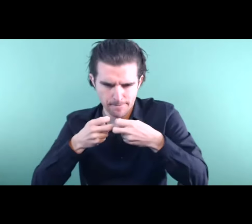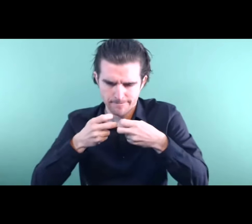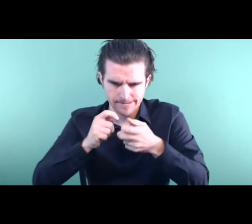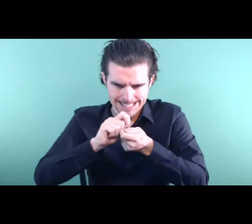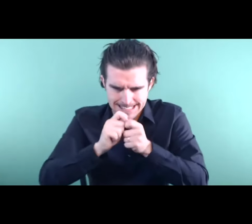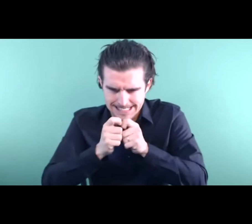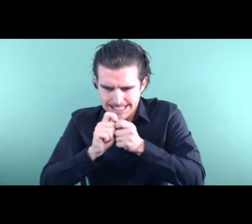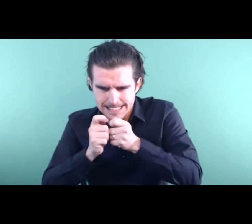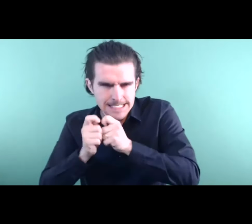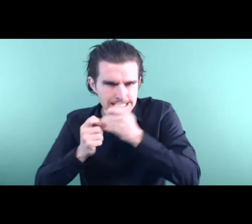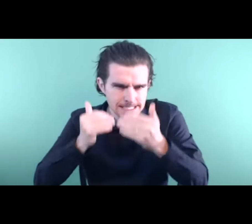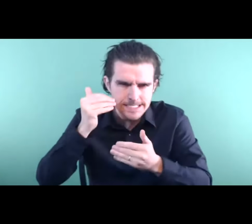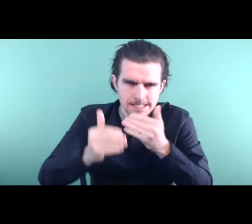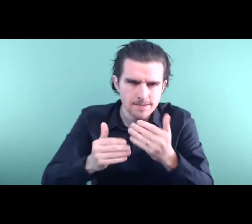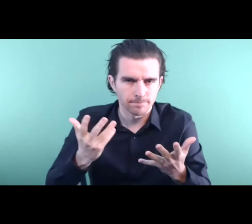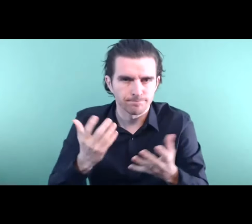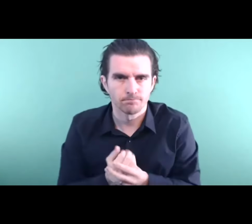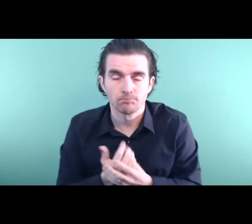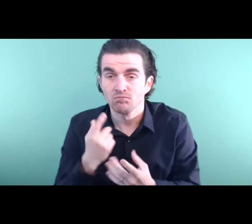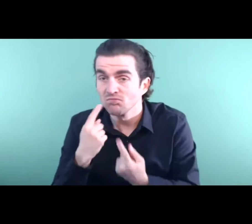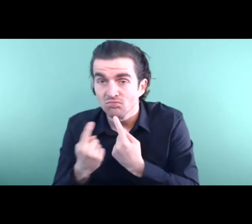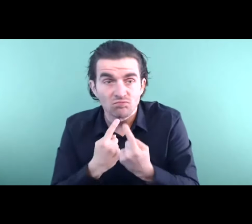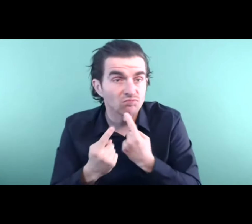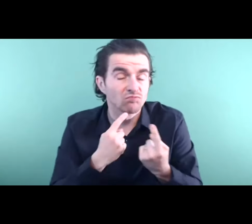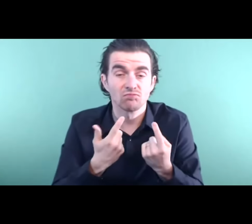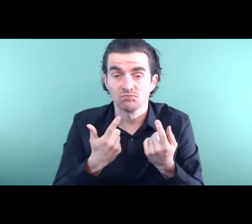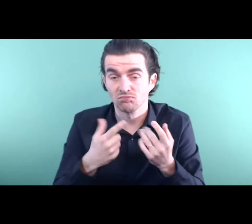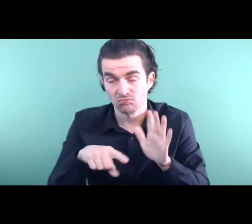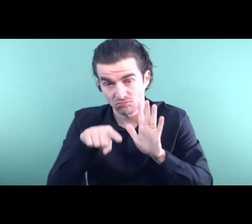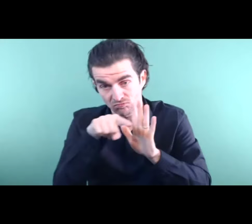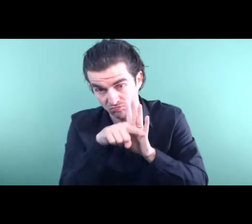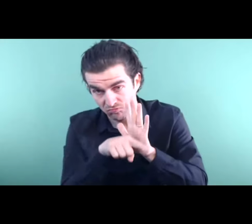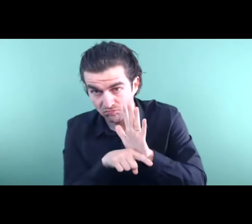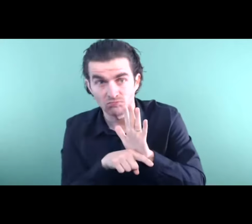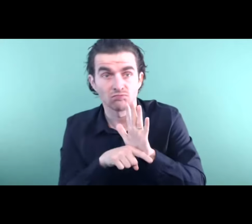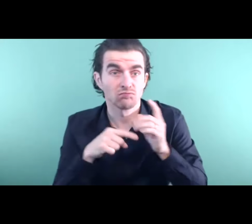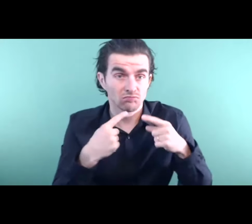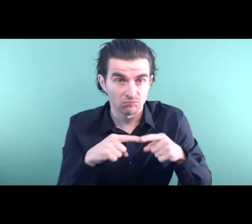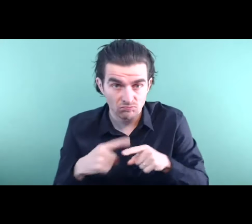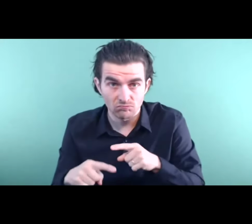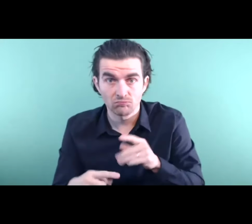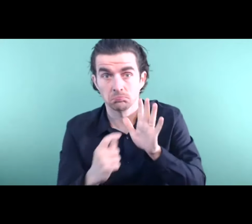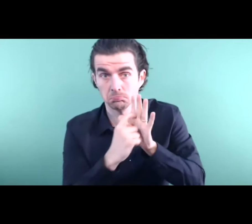question of policymakers, okay, all good, how do we do it? How do we do it in the difficult cases?